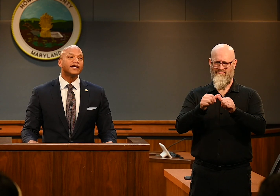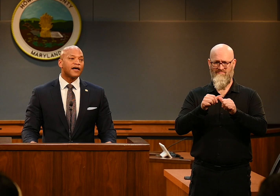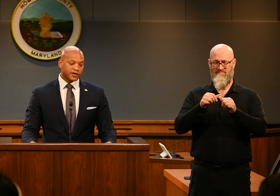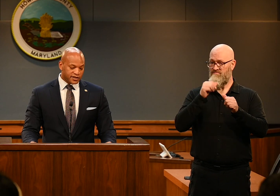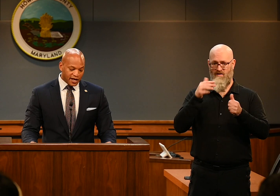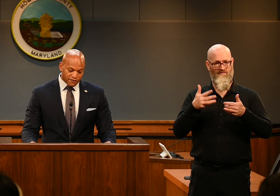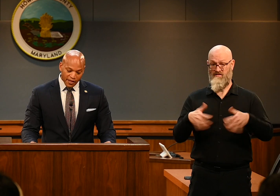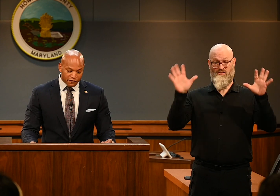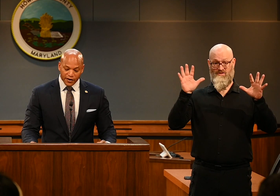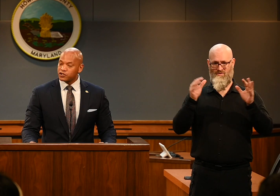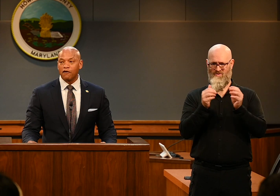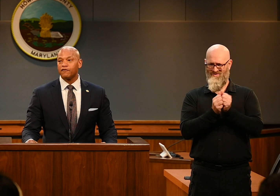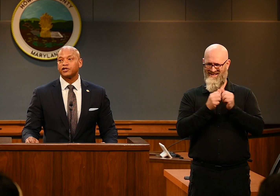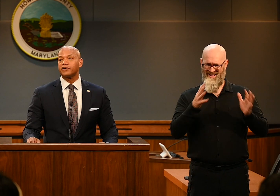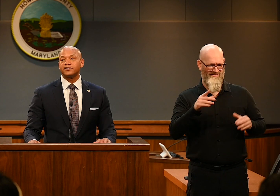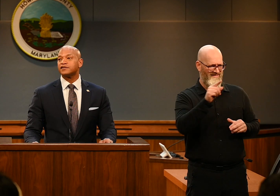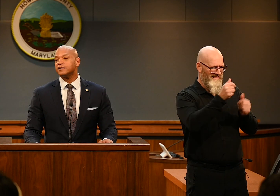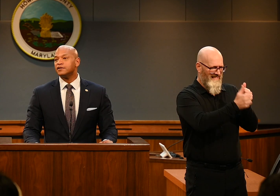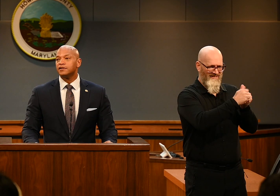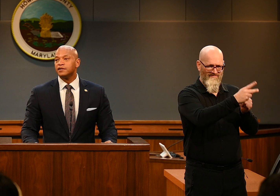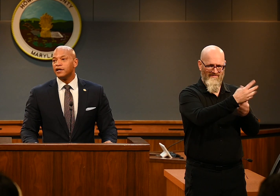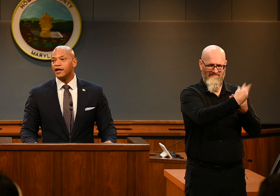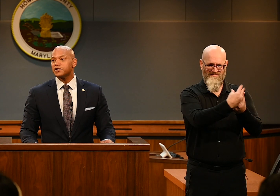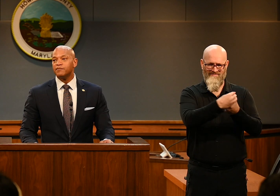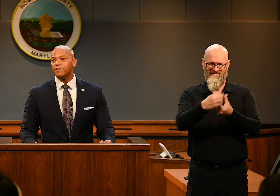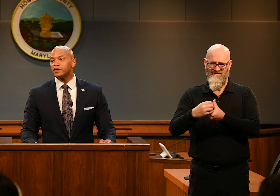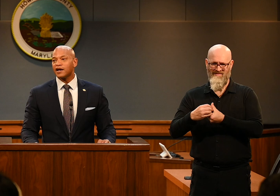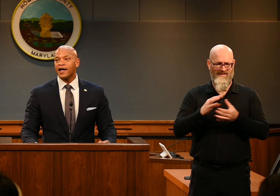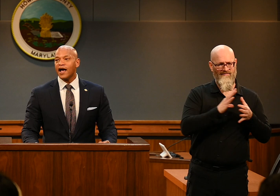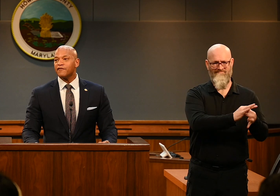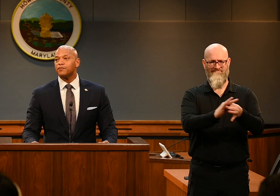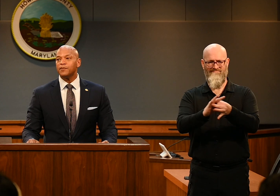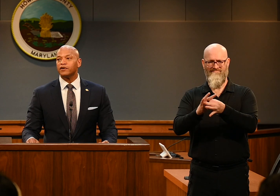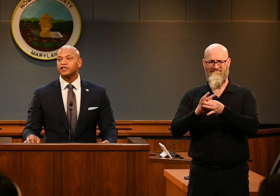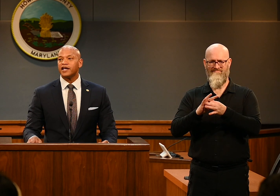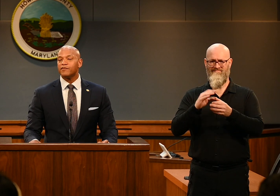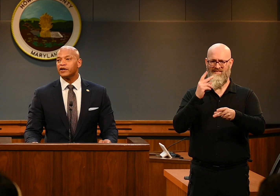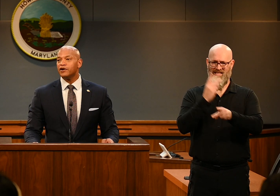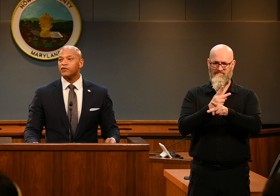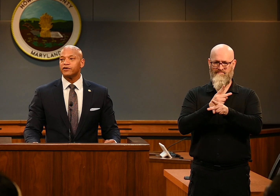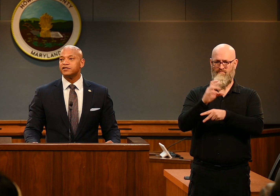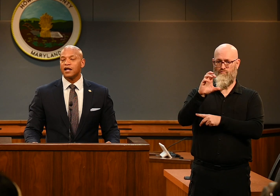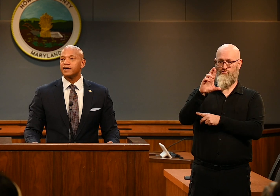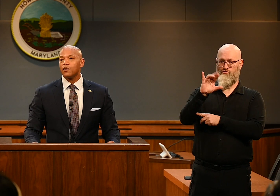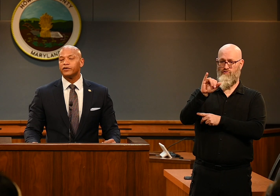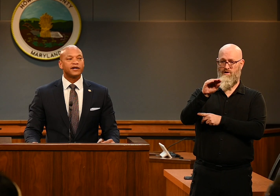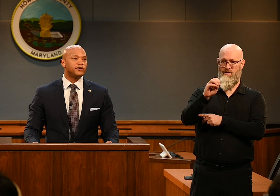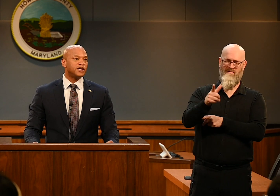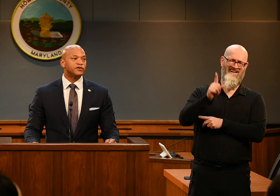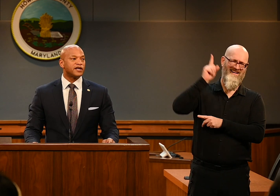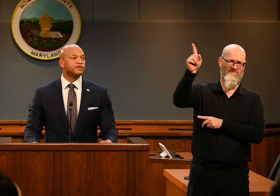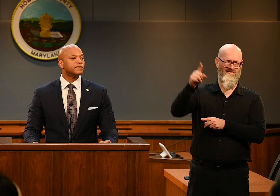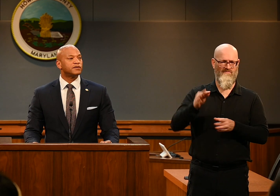in working together to get violent offenders off of our streets. It is a commitment that I have, and the people of the state of Maryland know there is nothing I will